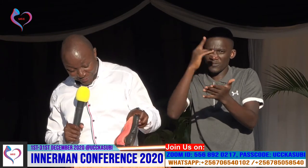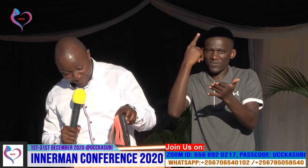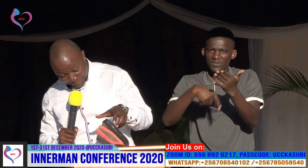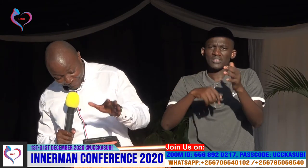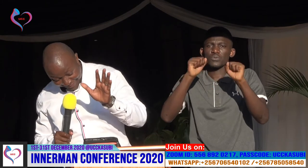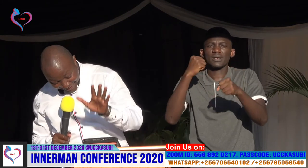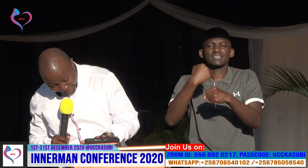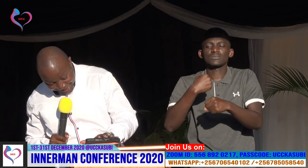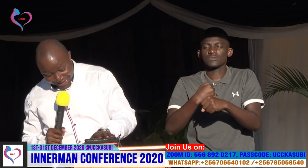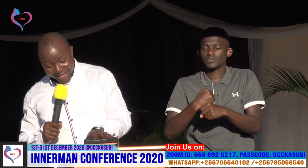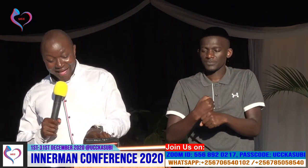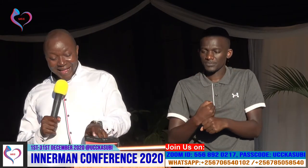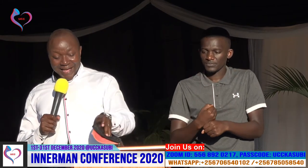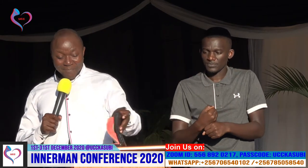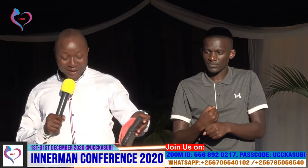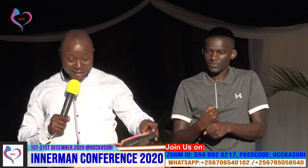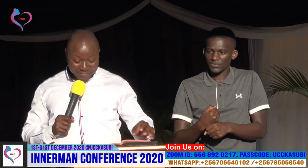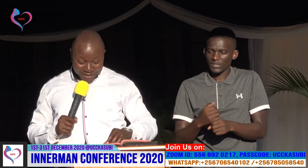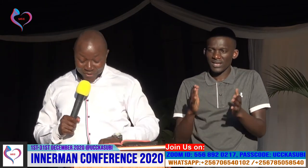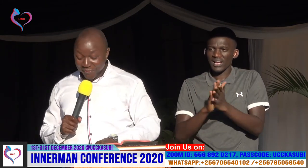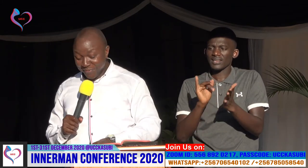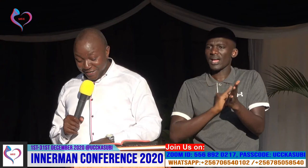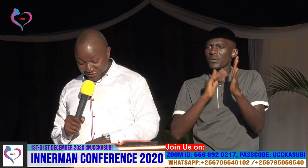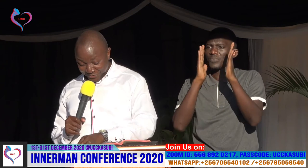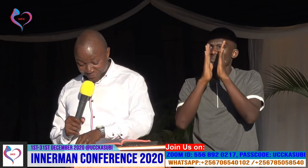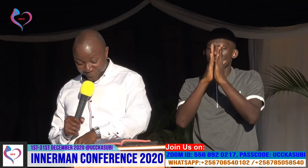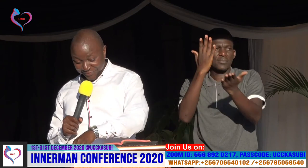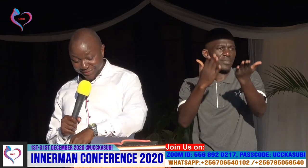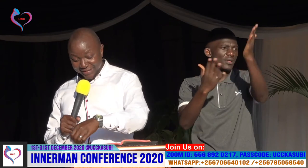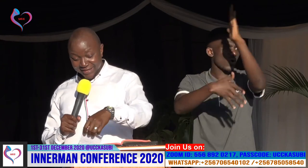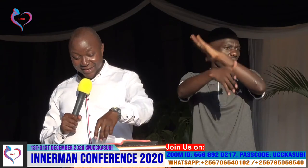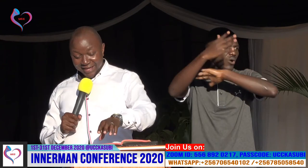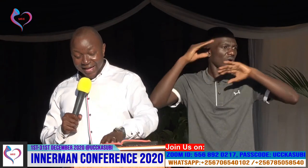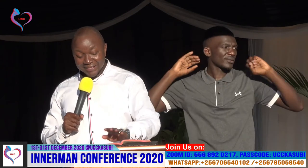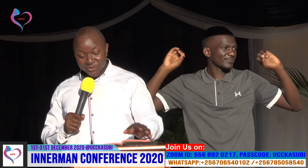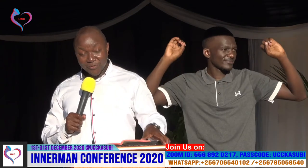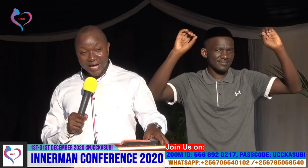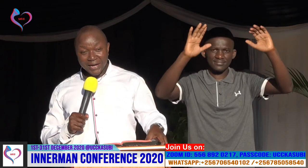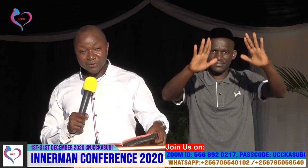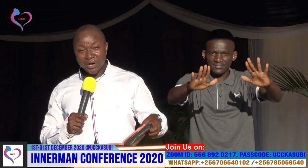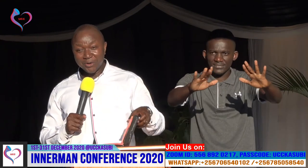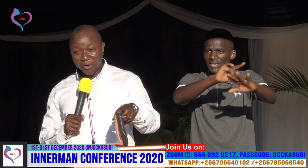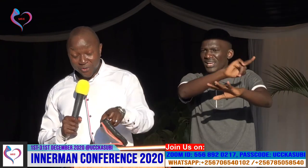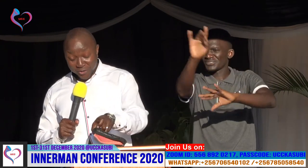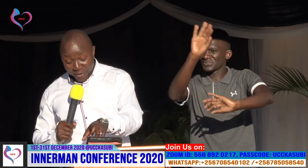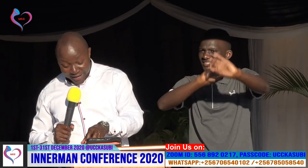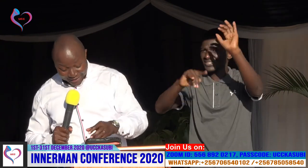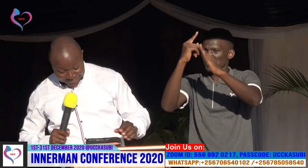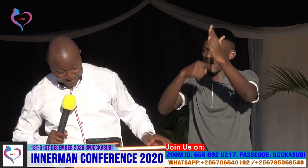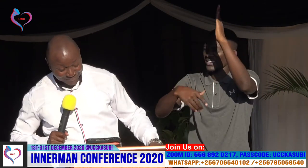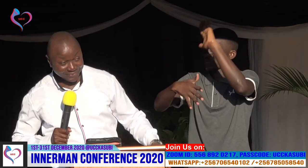you're supposed to do. And I pray that may God bless you. As you find out what God